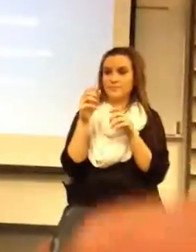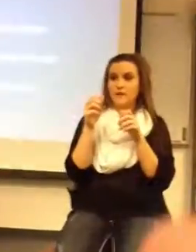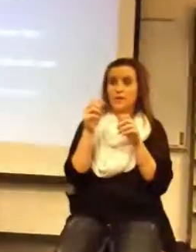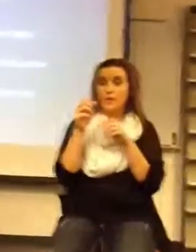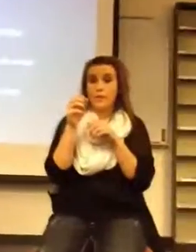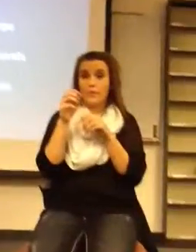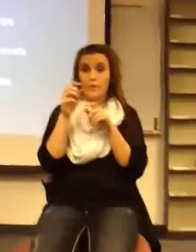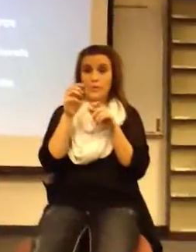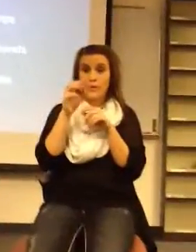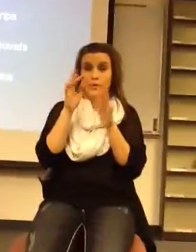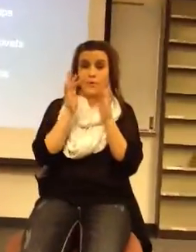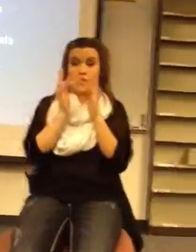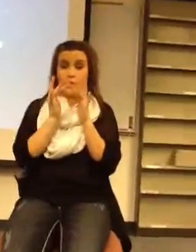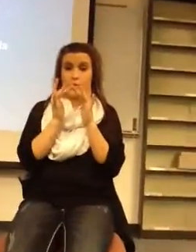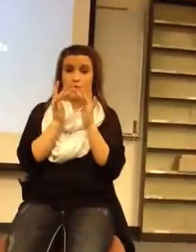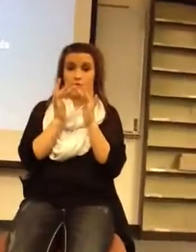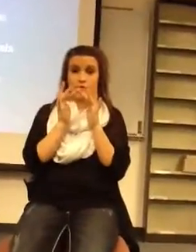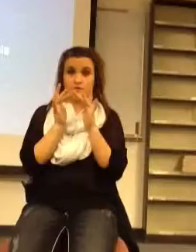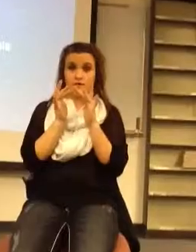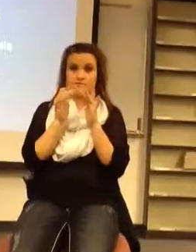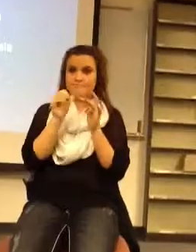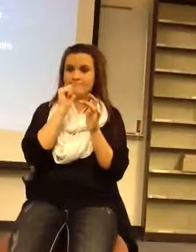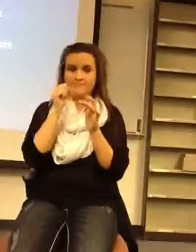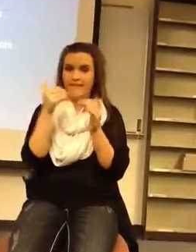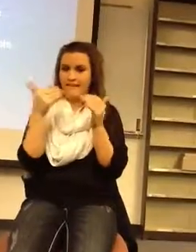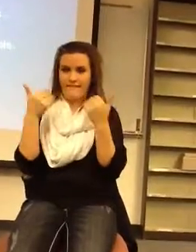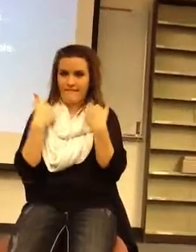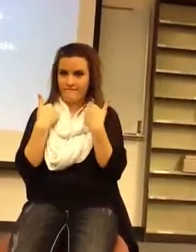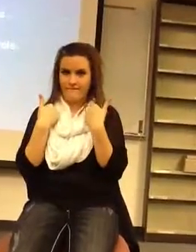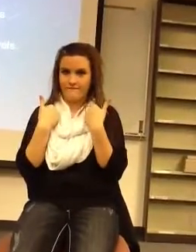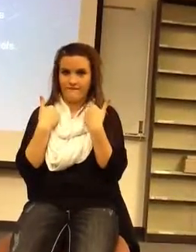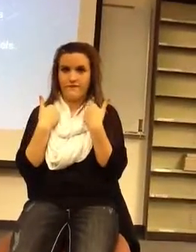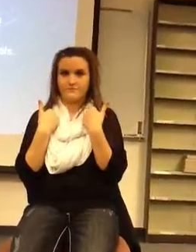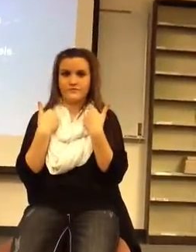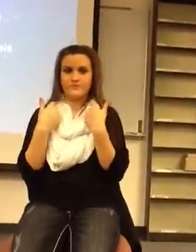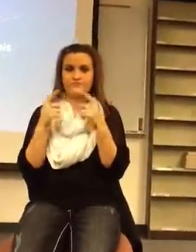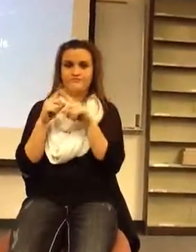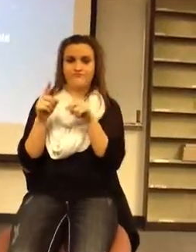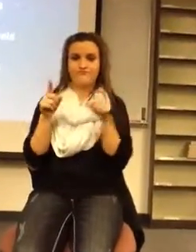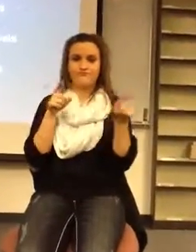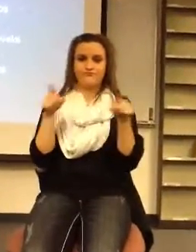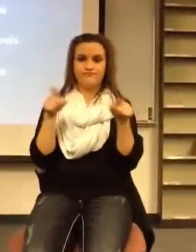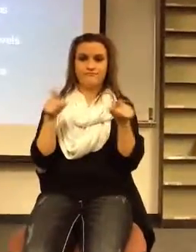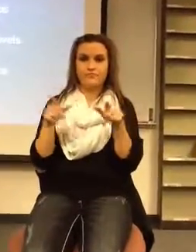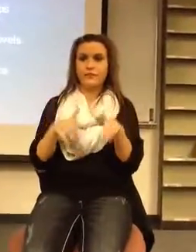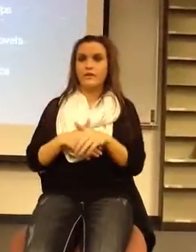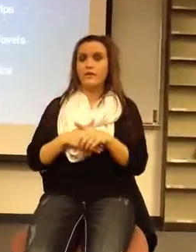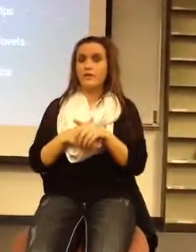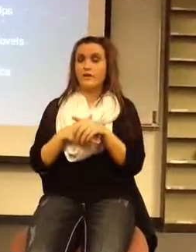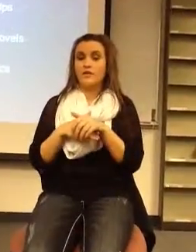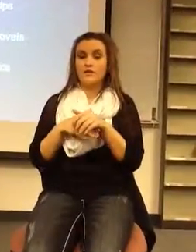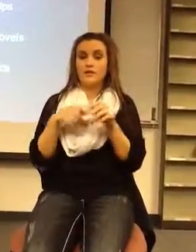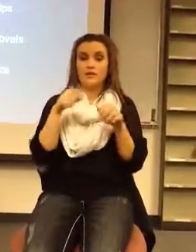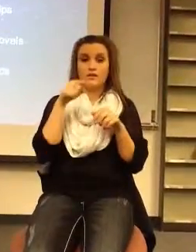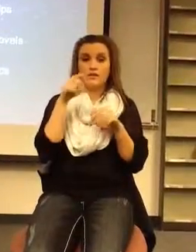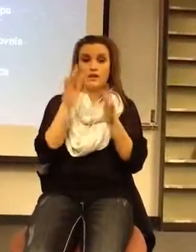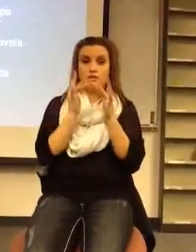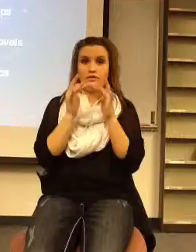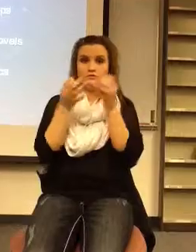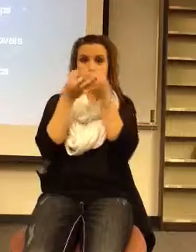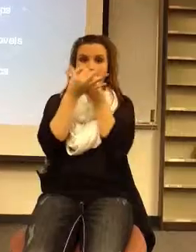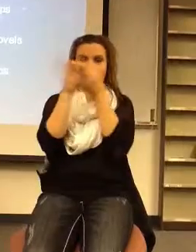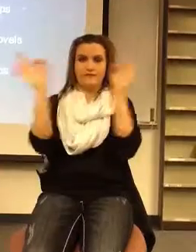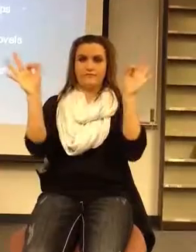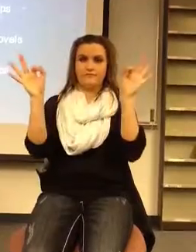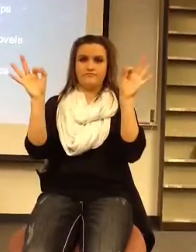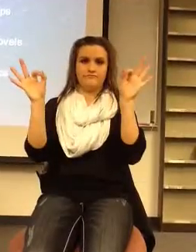other hand, have no such controlling medium. So there is incredible freedom of artistic expression. And